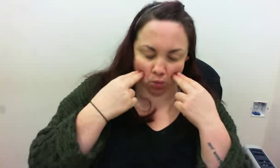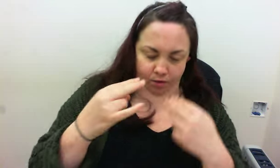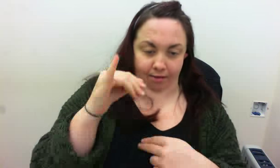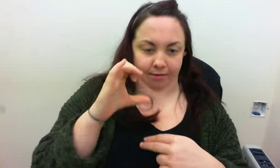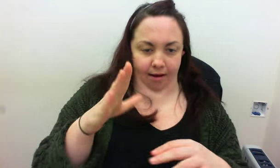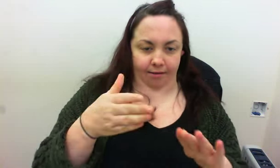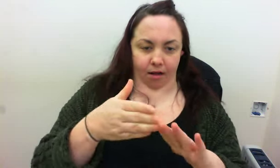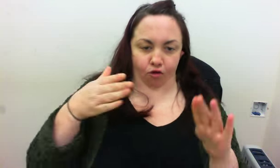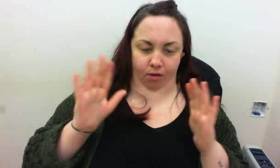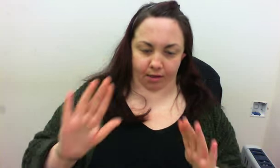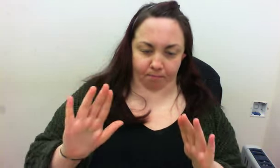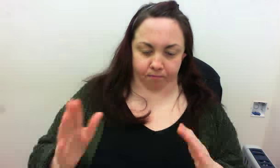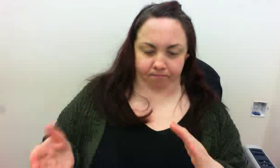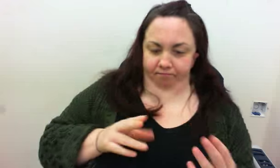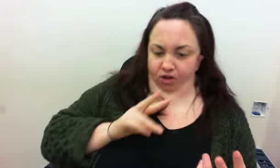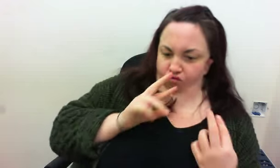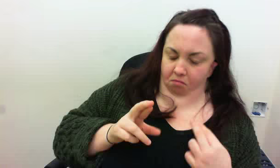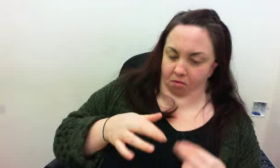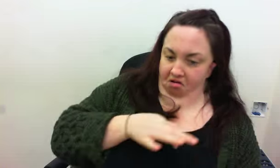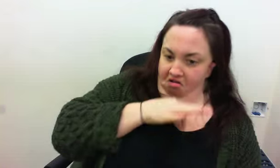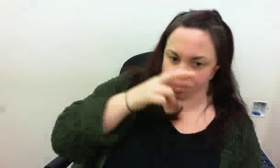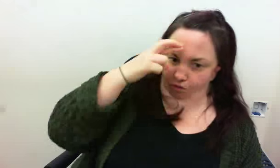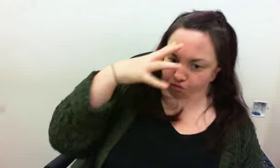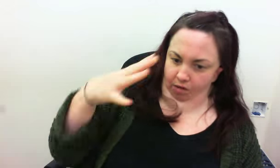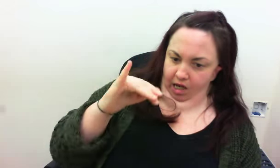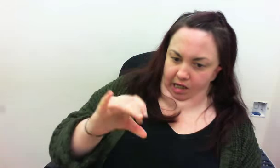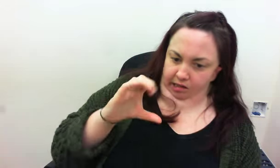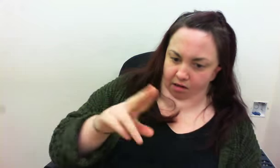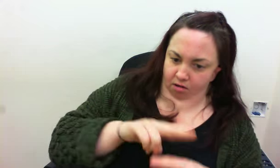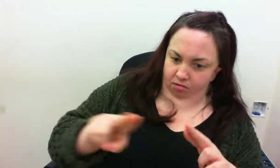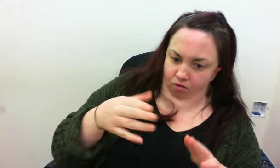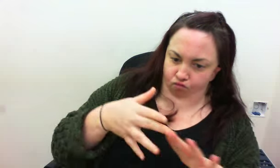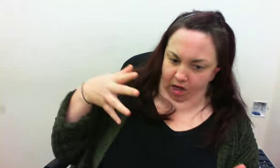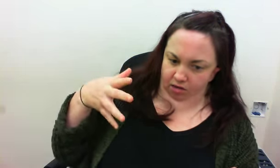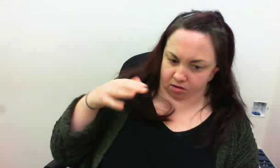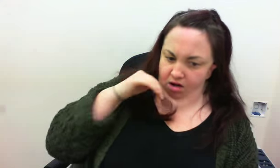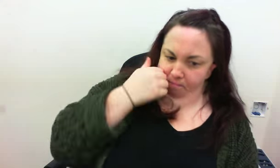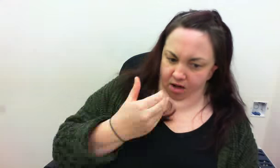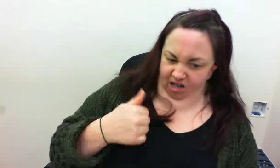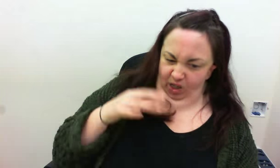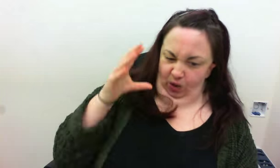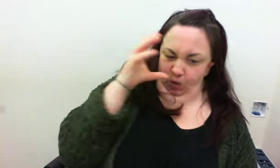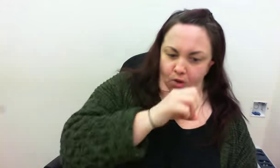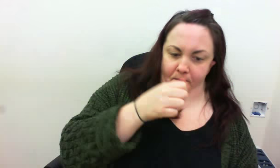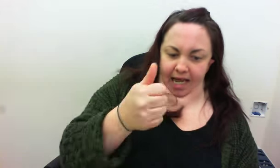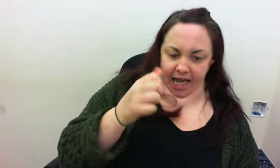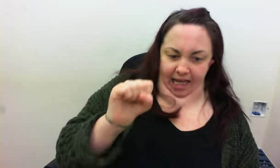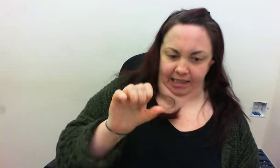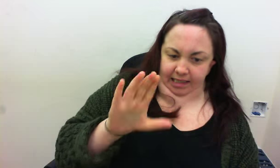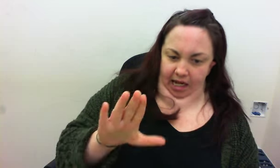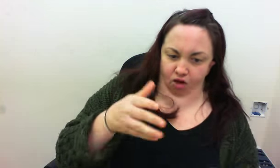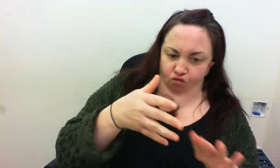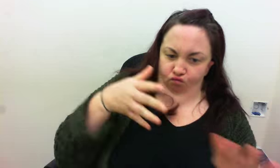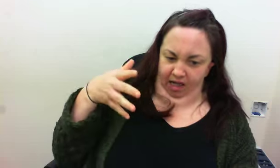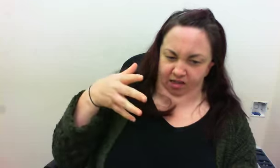recognised. I did not realise that ISL was not recognised, because I would have assumed ASL would have been a recognised language. Why is it